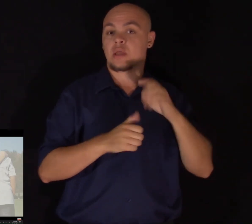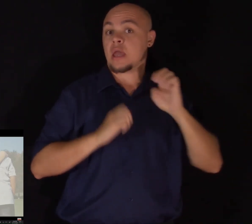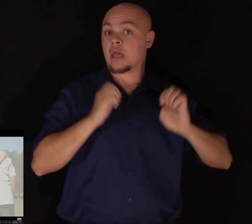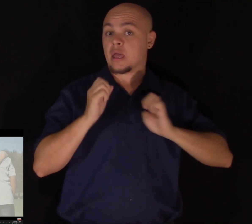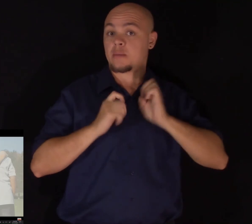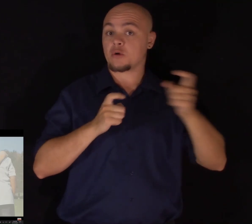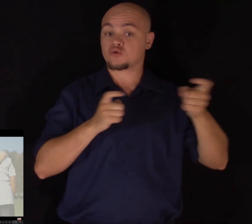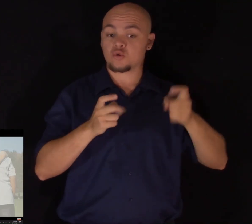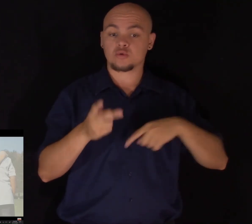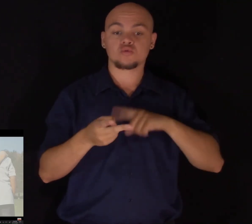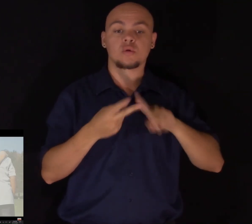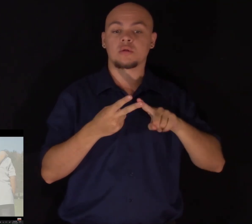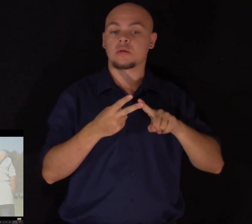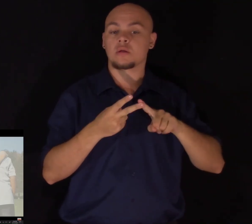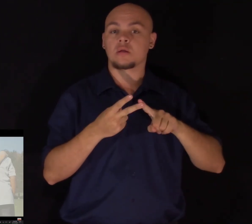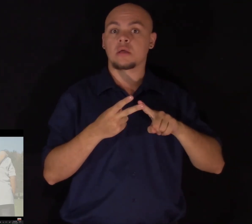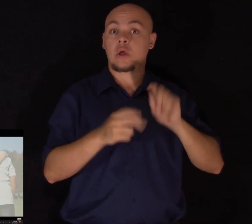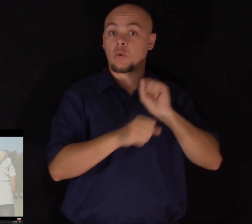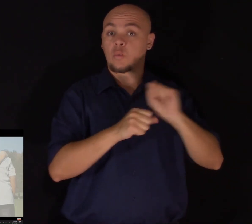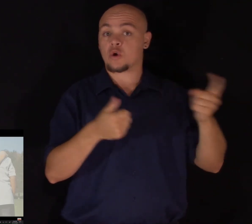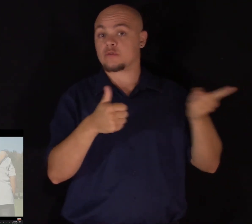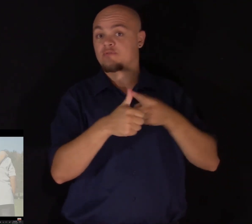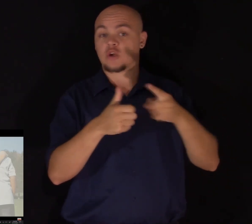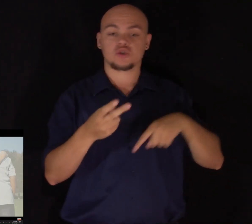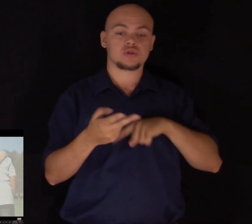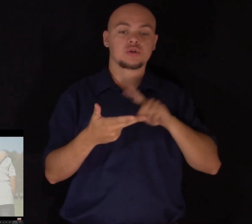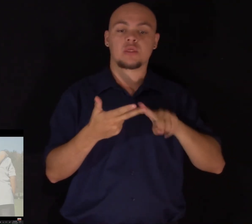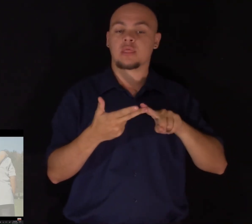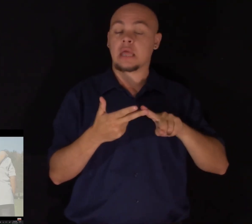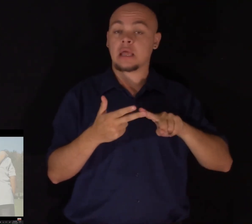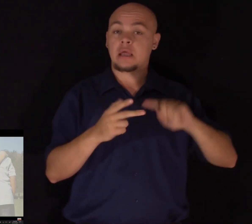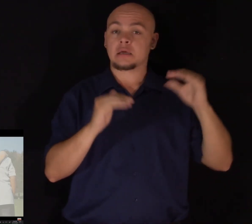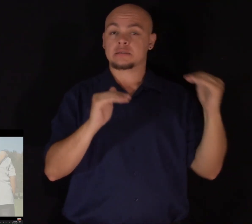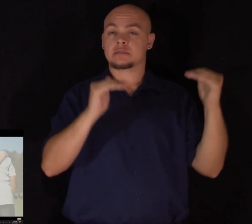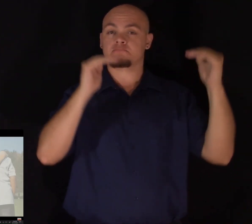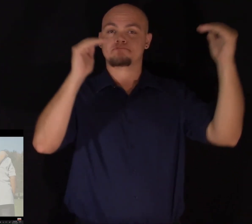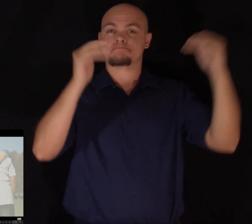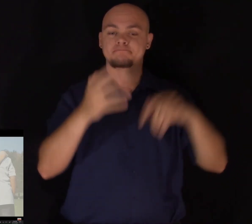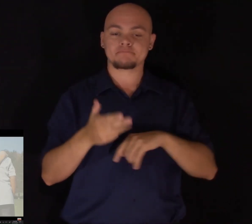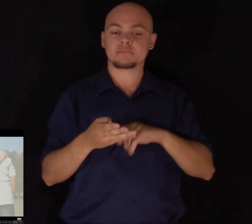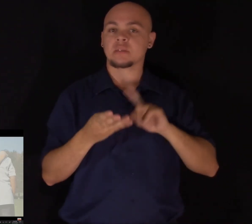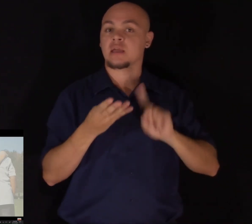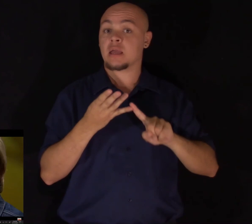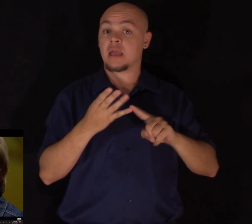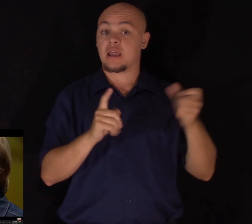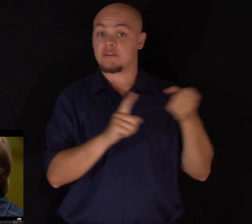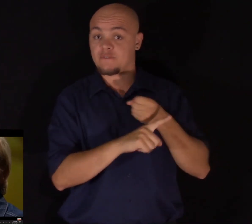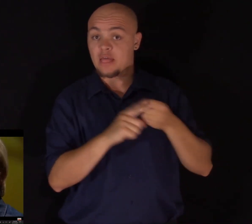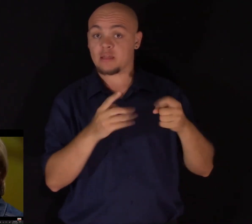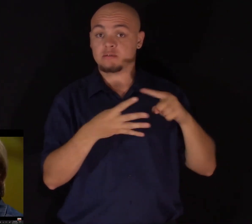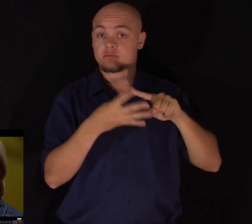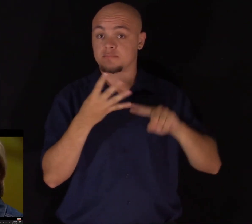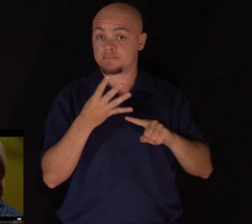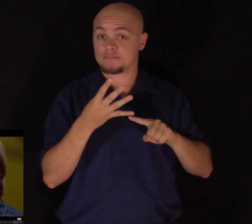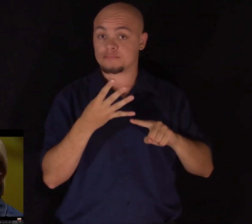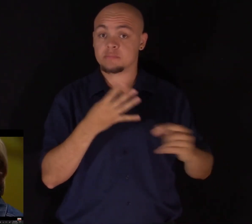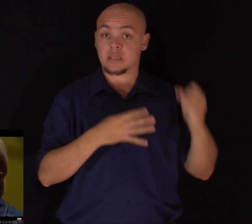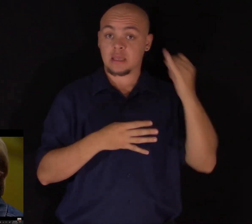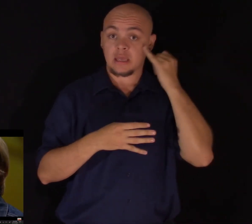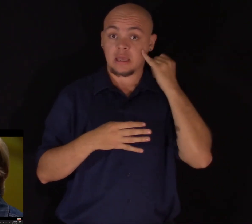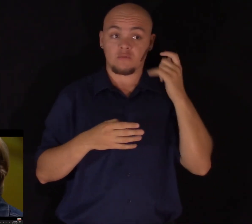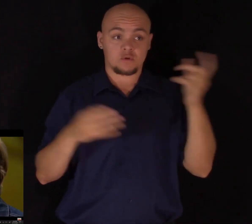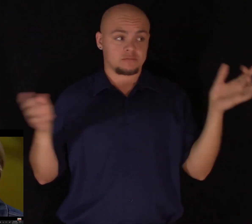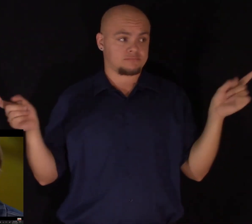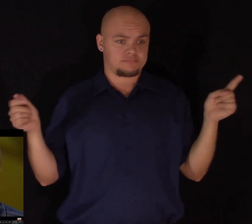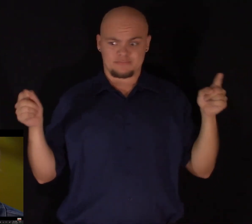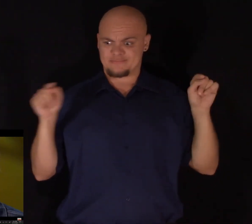emotional control, work is first, pursue status, and violence. If we're going to find our way back to each other,